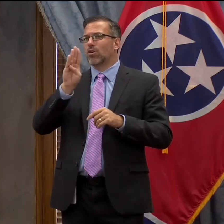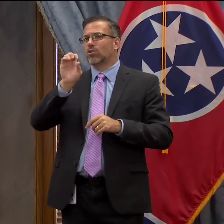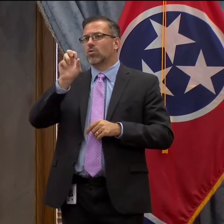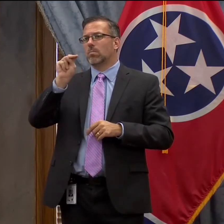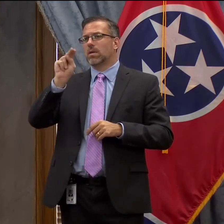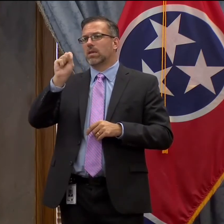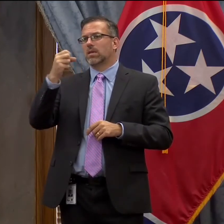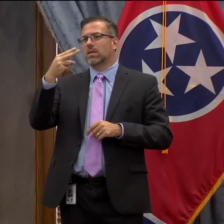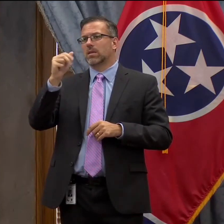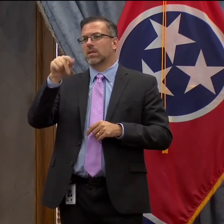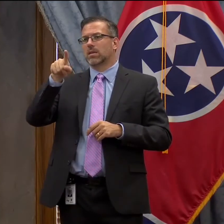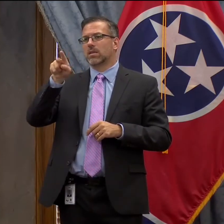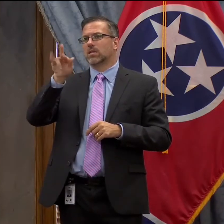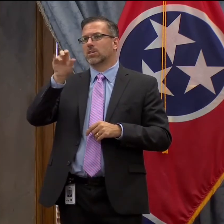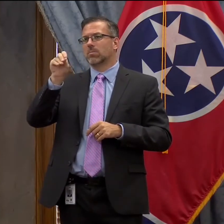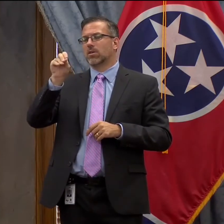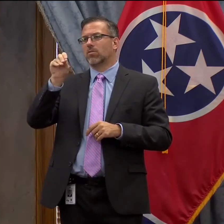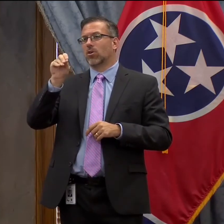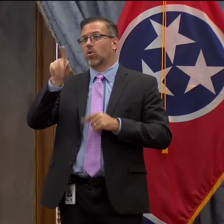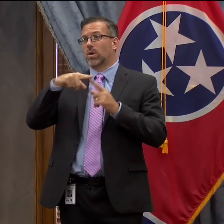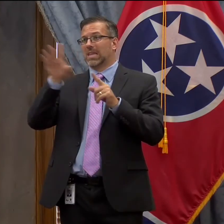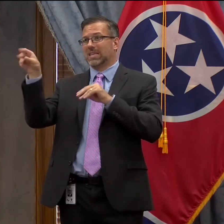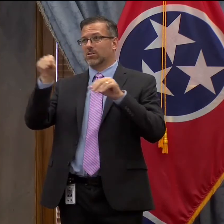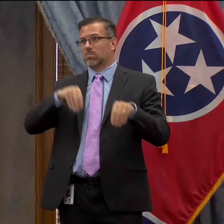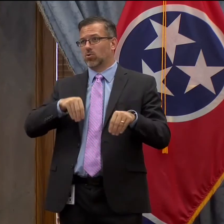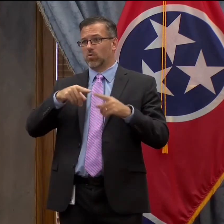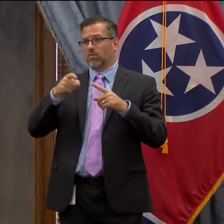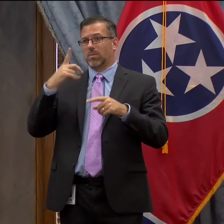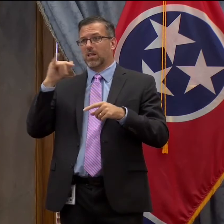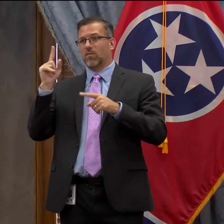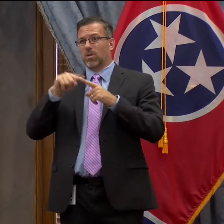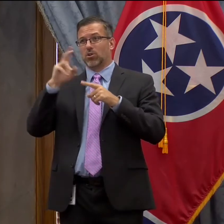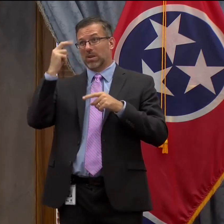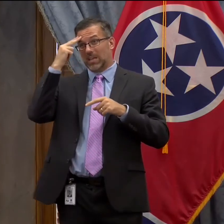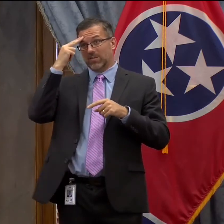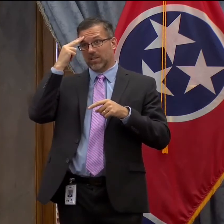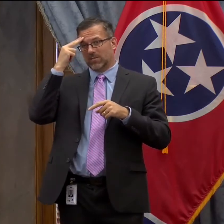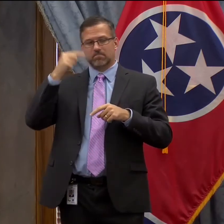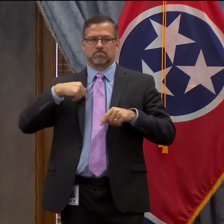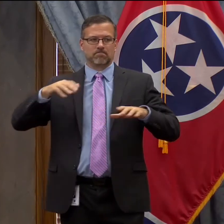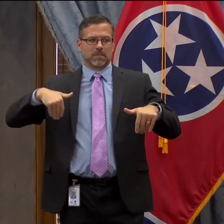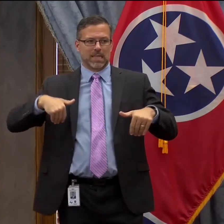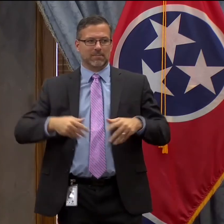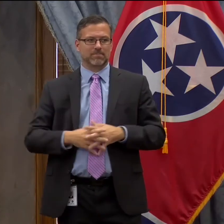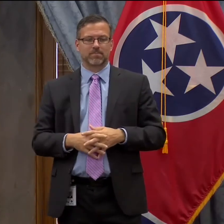his announced move from California to Nashville? I have not. Okay.